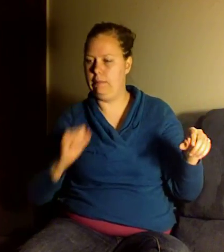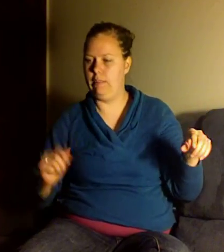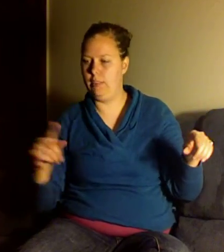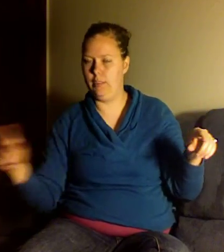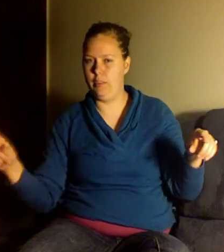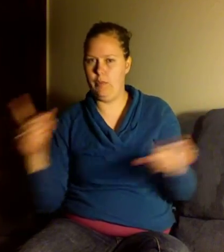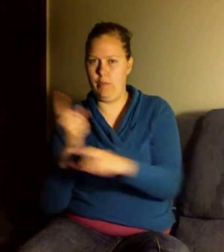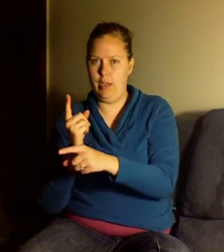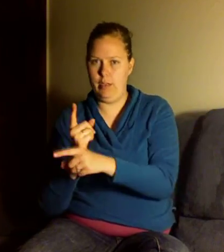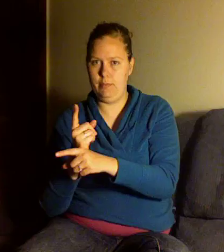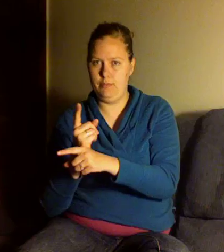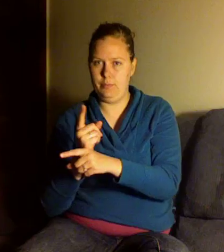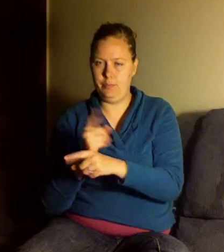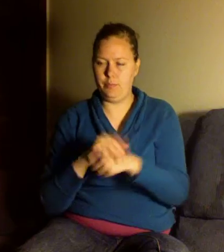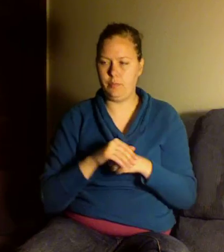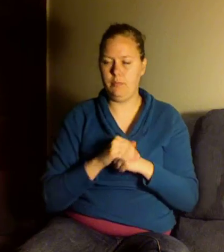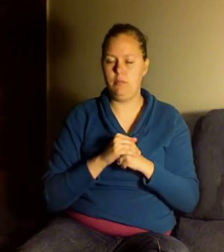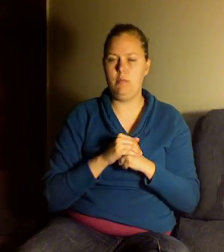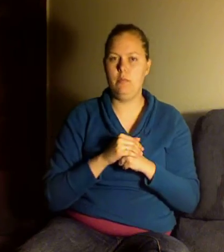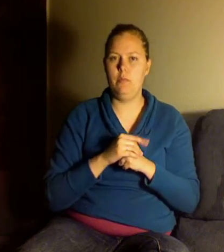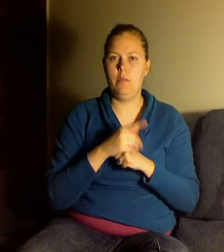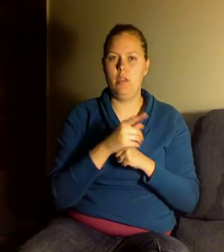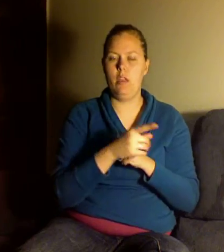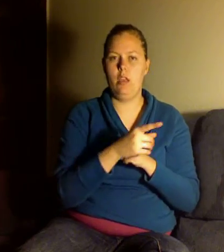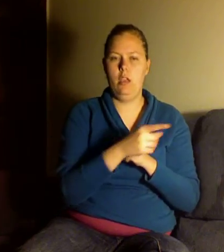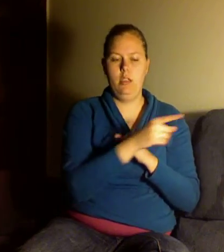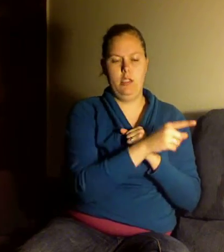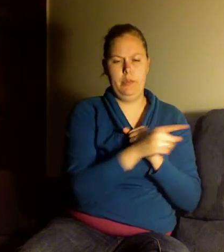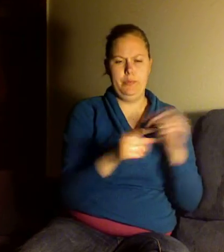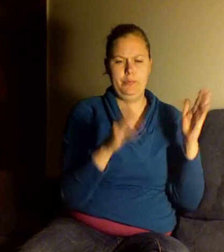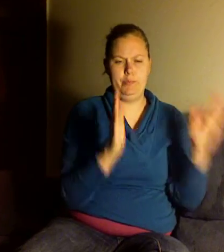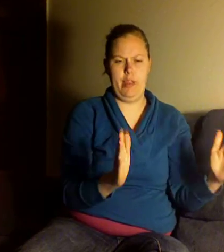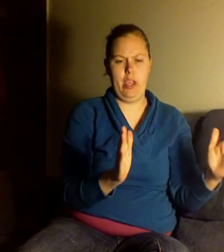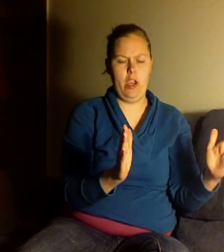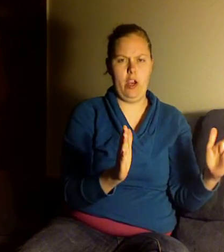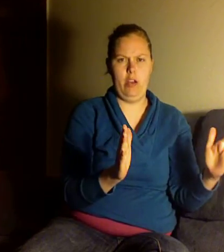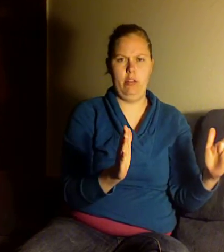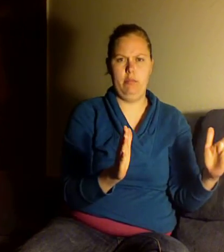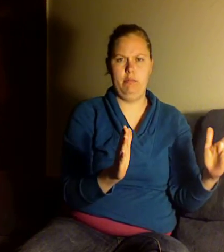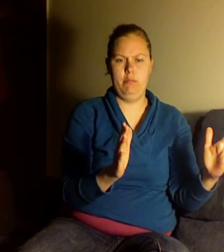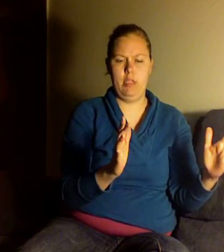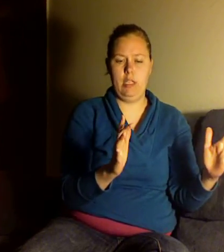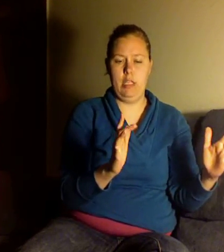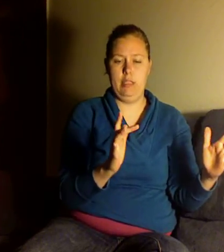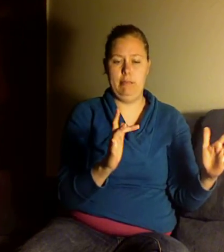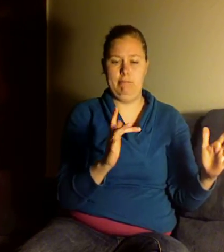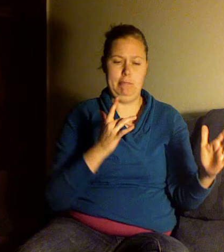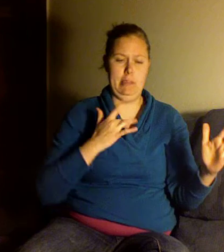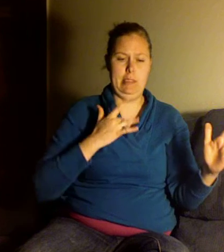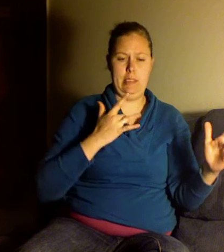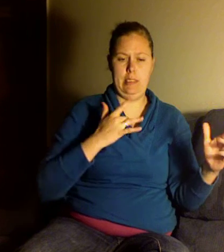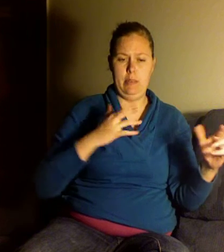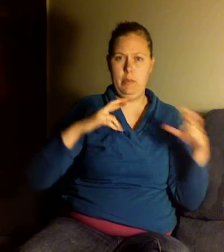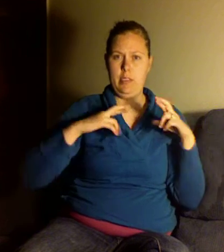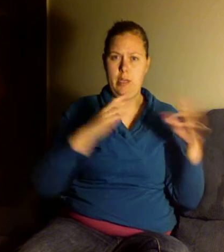we go to the right. So during my working years in a traditional retirement plan, I would be putting money